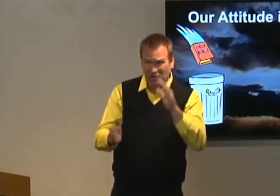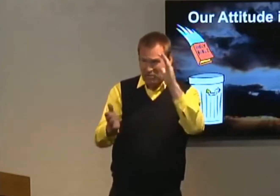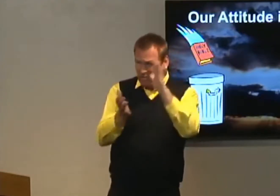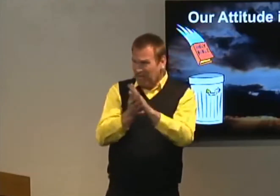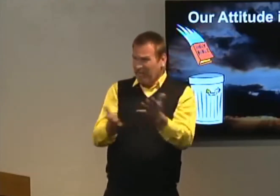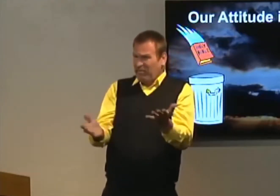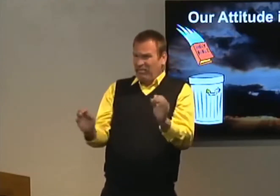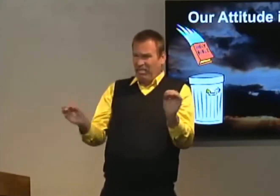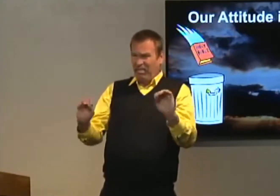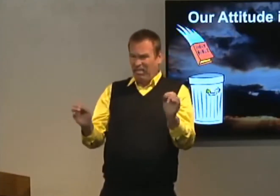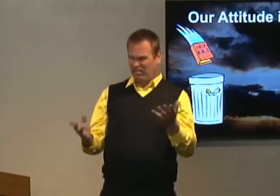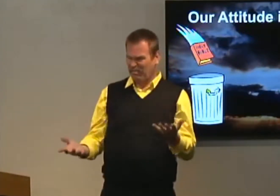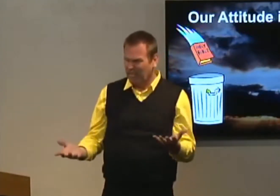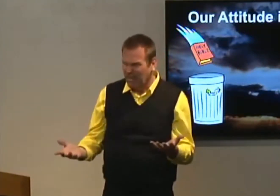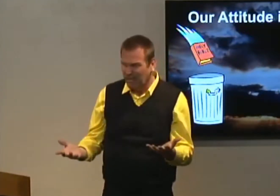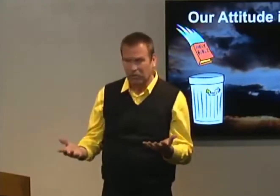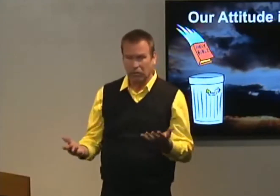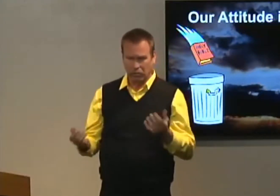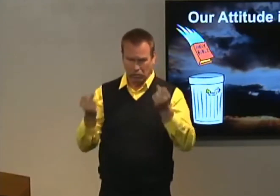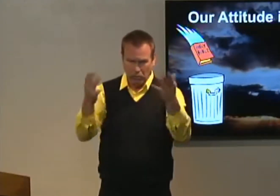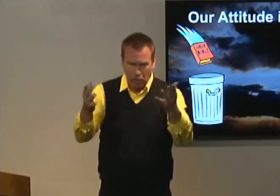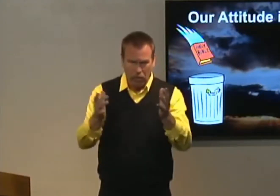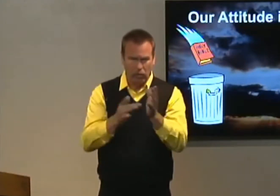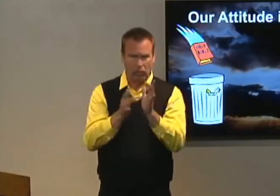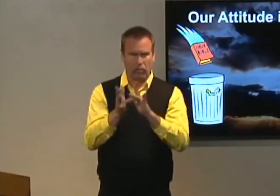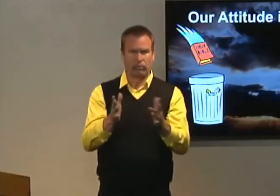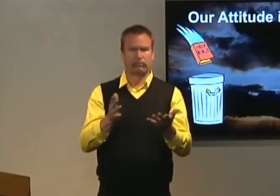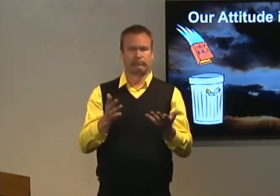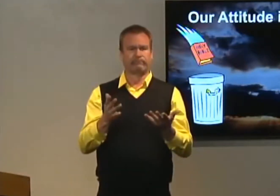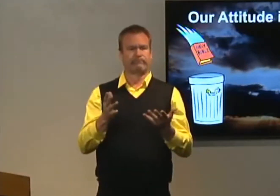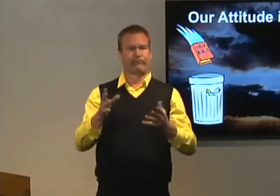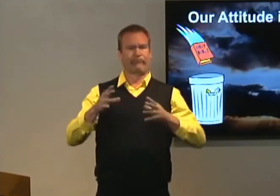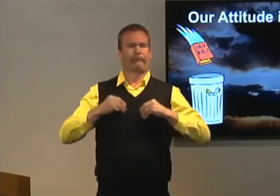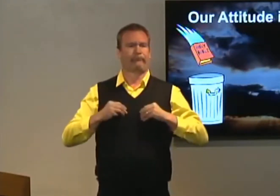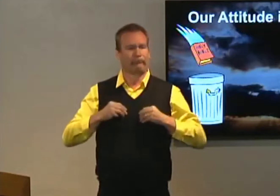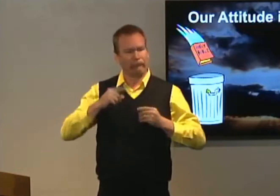don't believe that Jesus will come back again? You don't believe in anything?